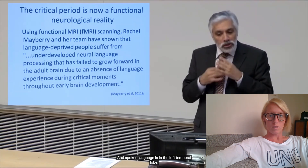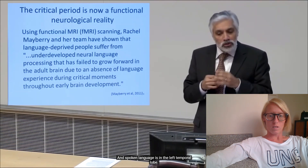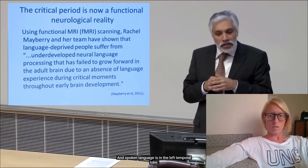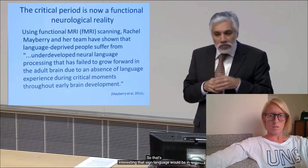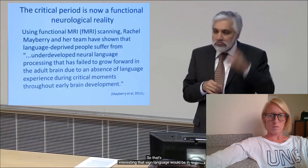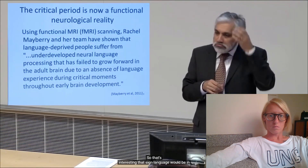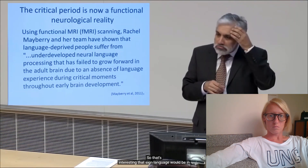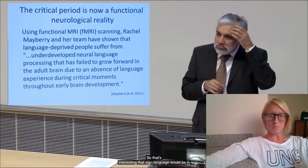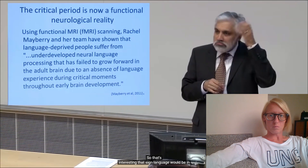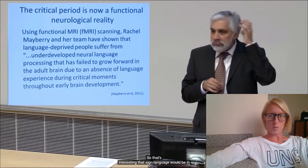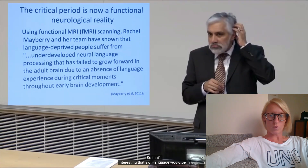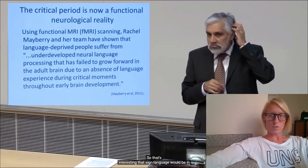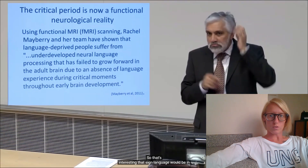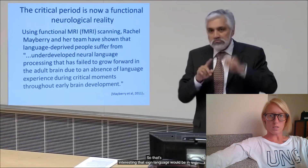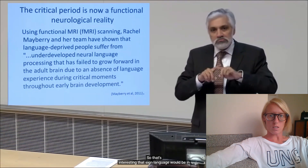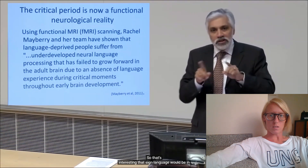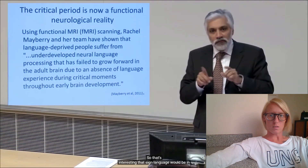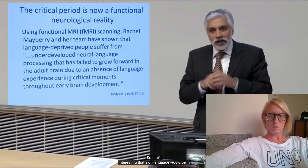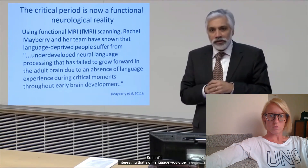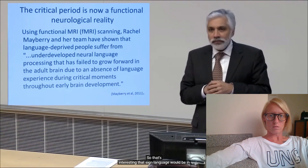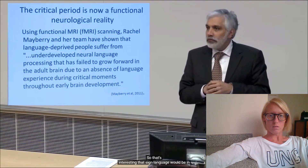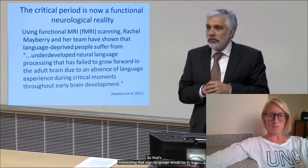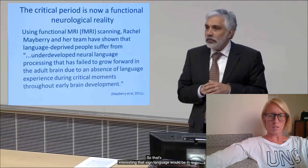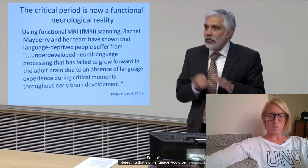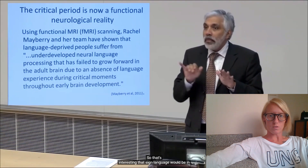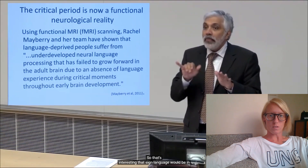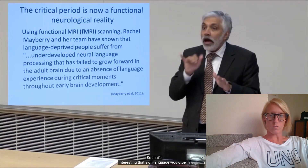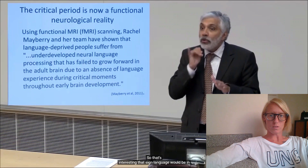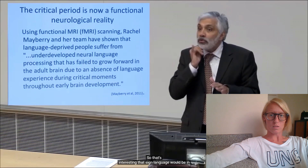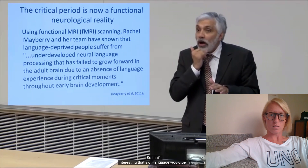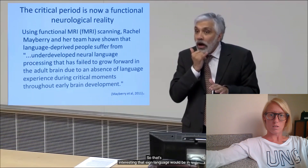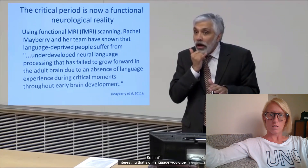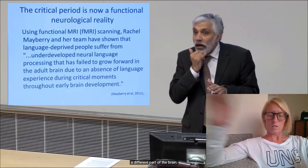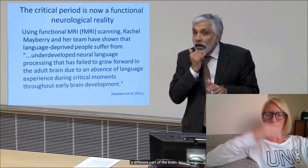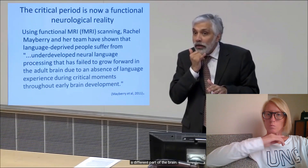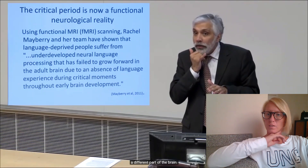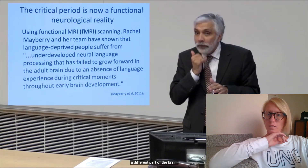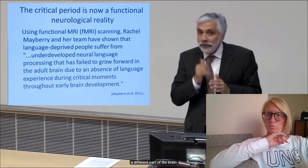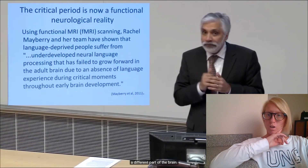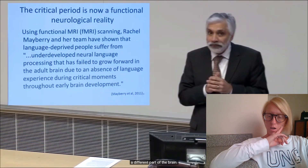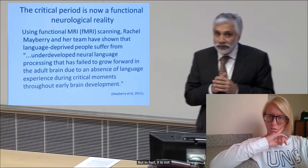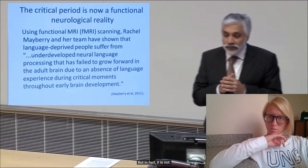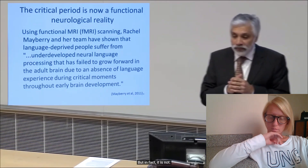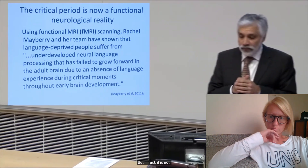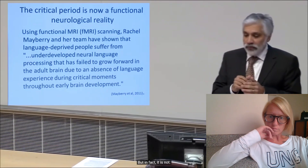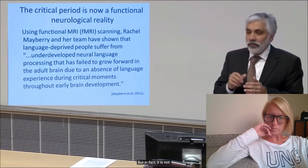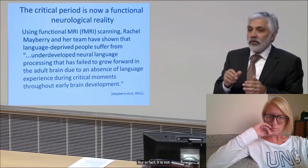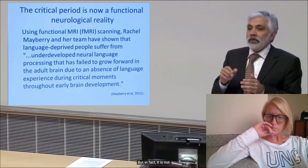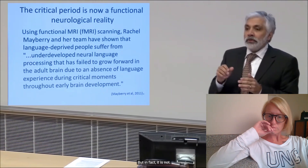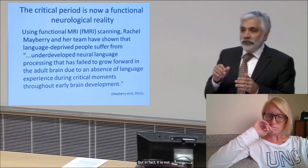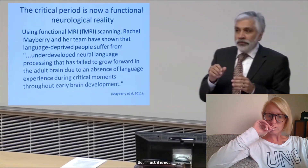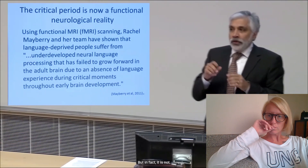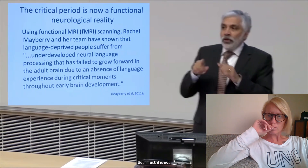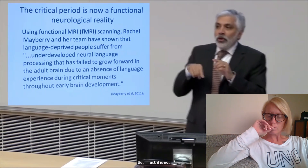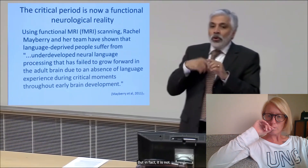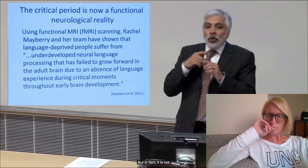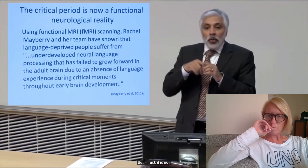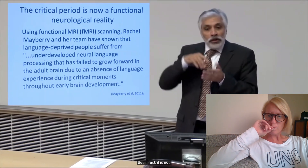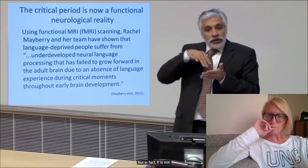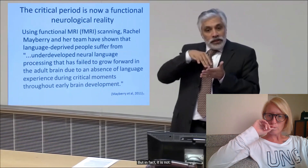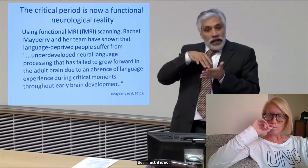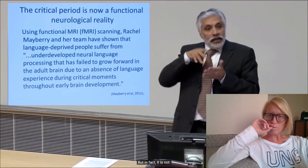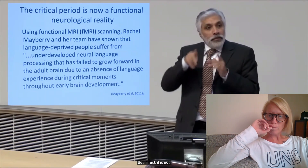lobe. So that's interesting that it was sign language would be in a different part of the brain, but in fact, it is